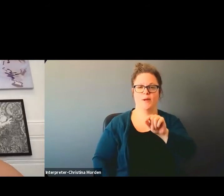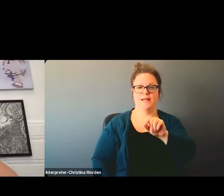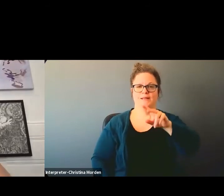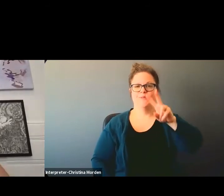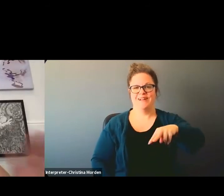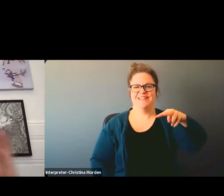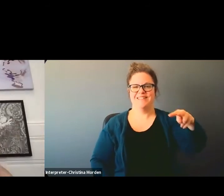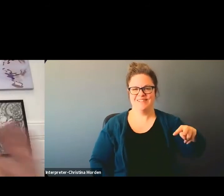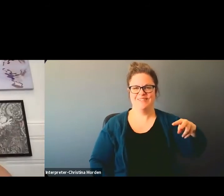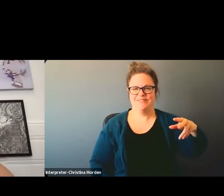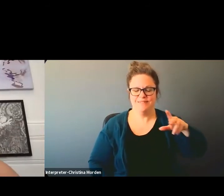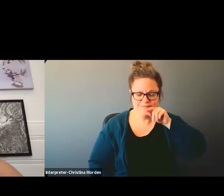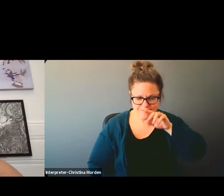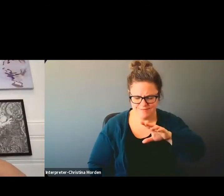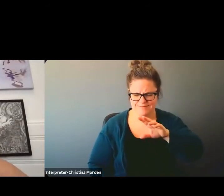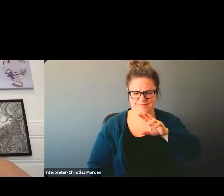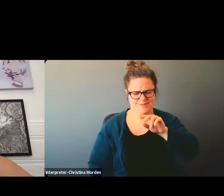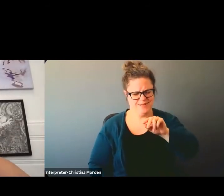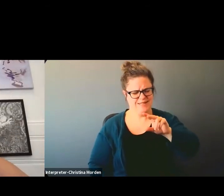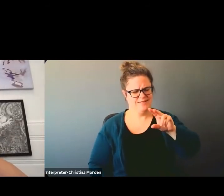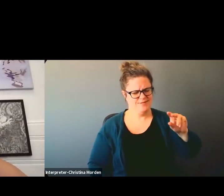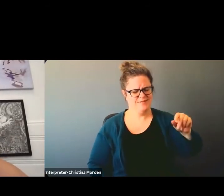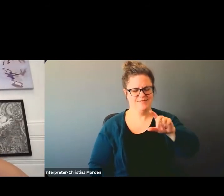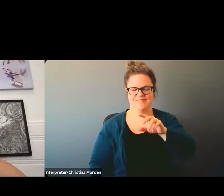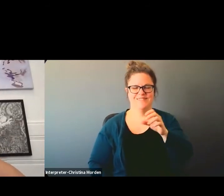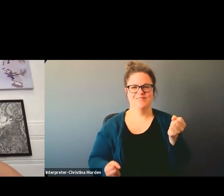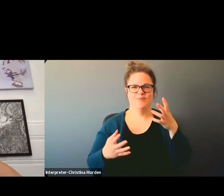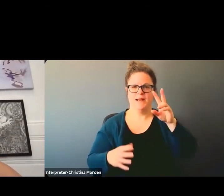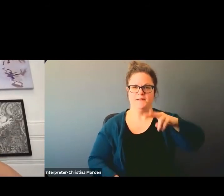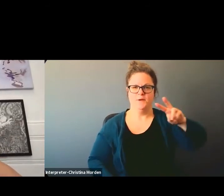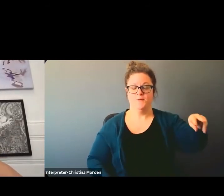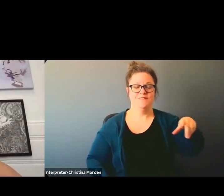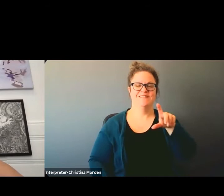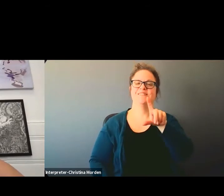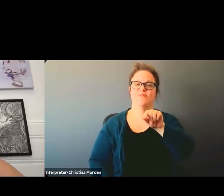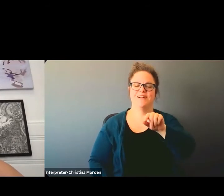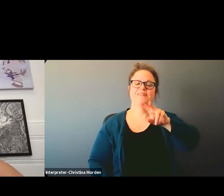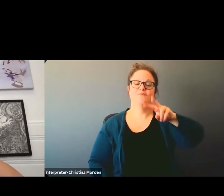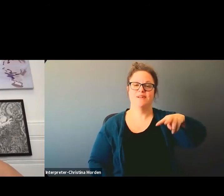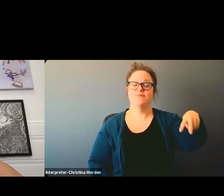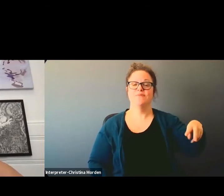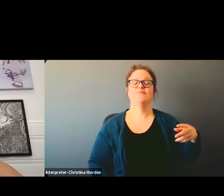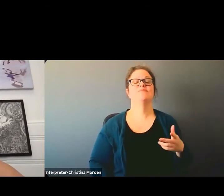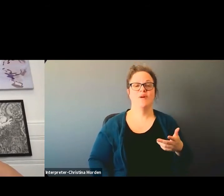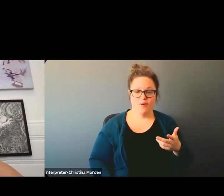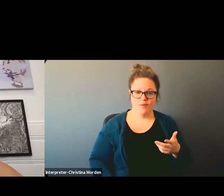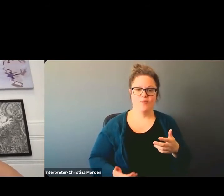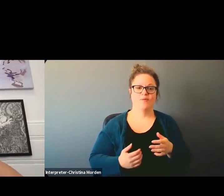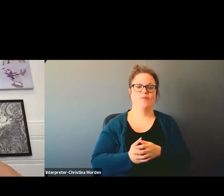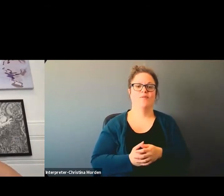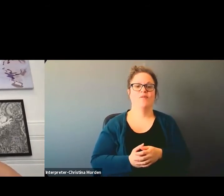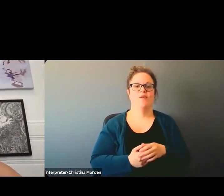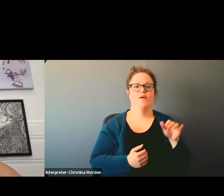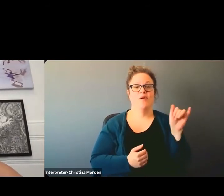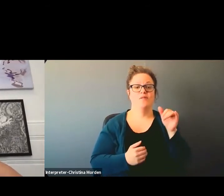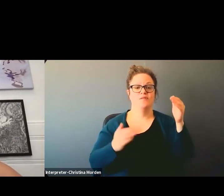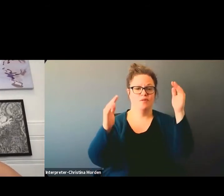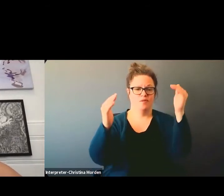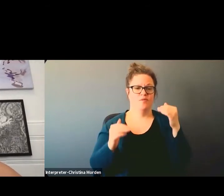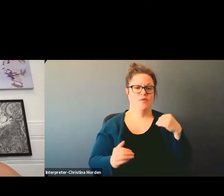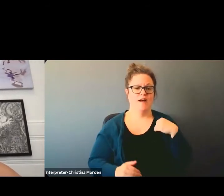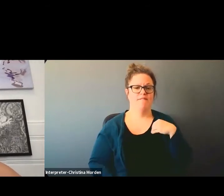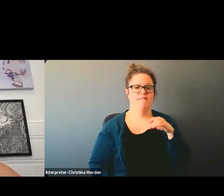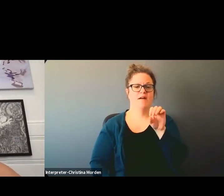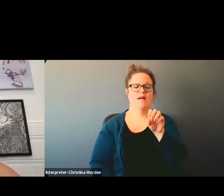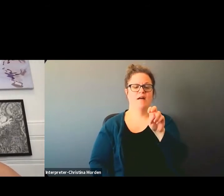Sorry, so many twos. Yeah, so keep an eye out for that. There's also the Enabling Accessibility Fund